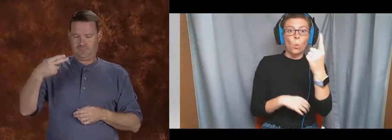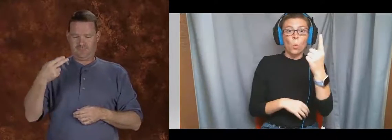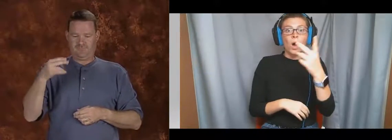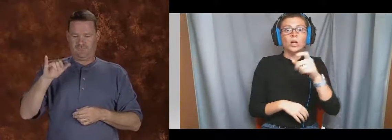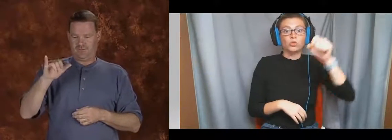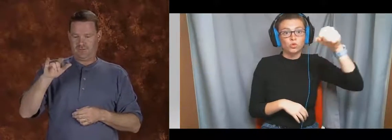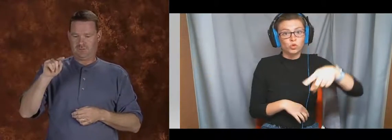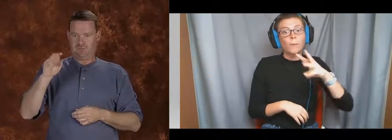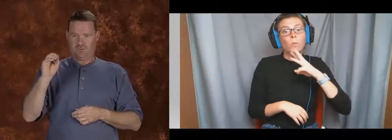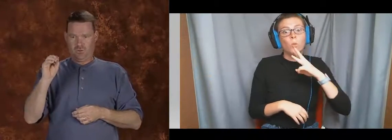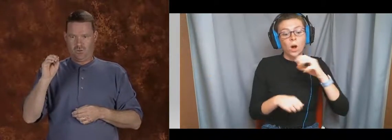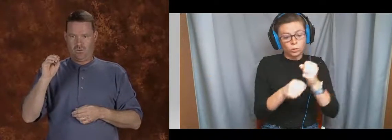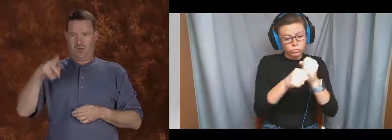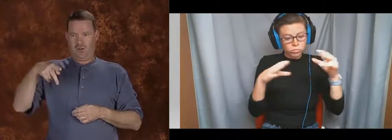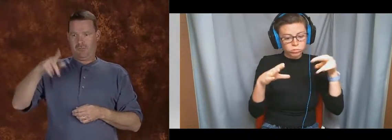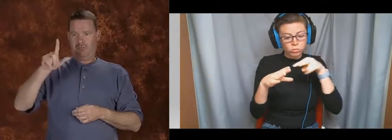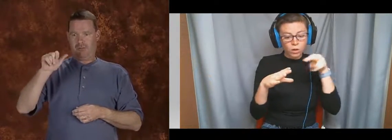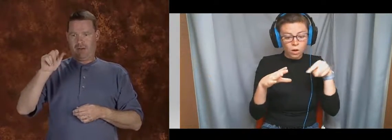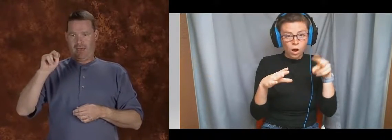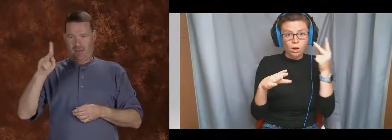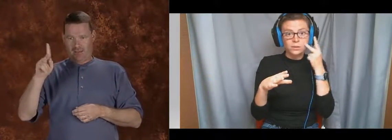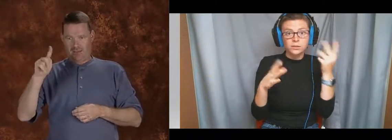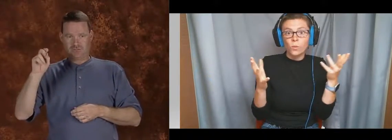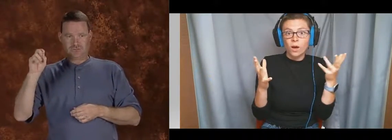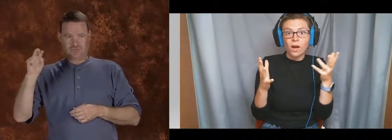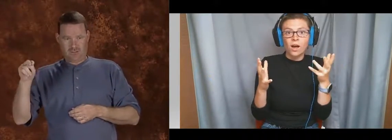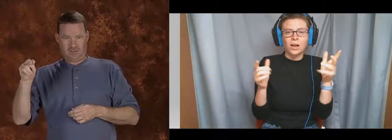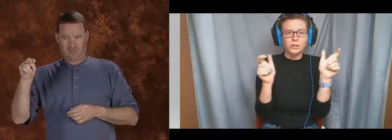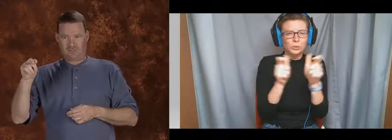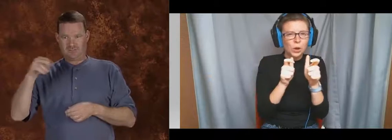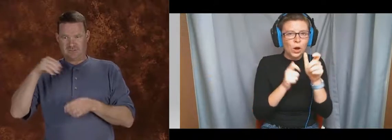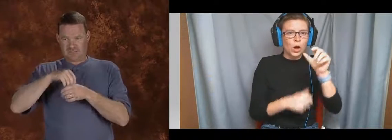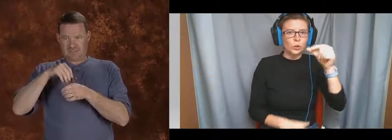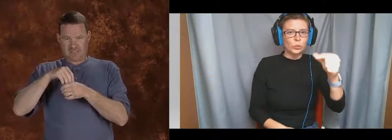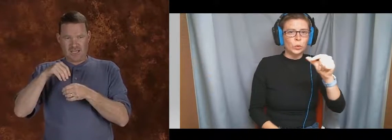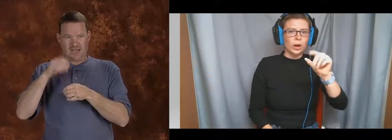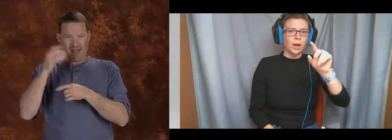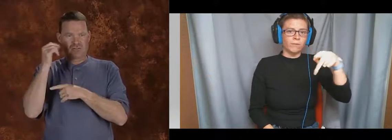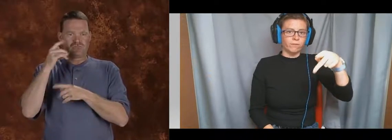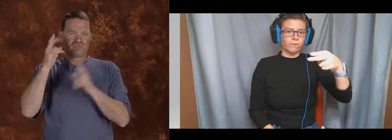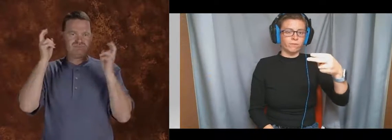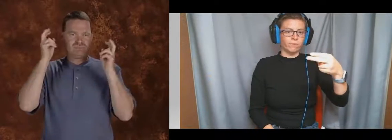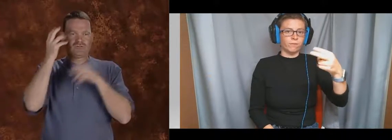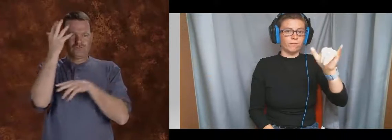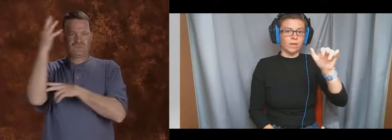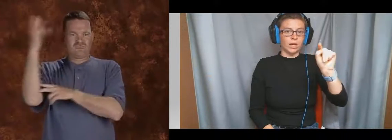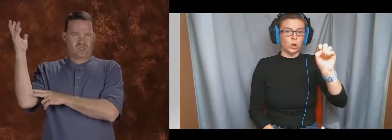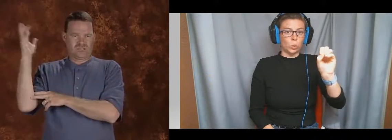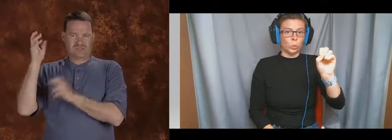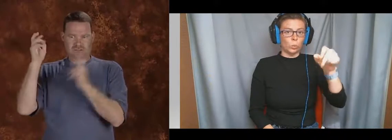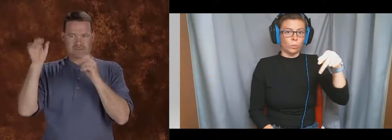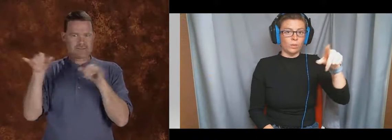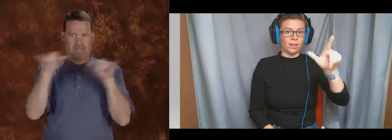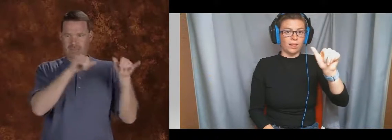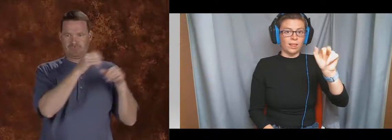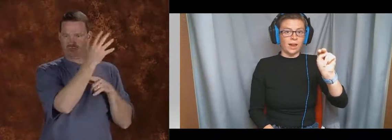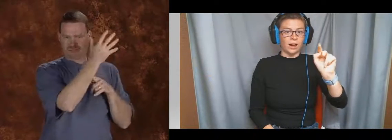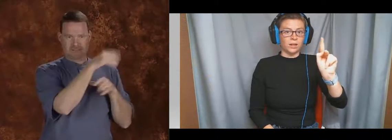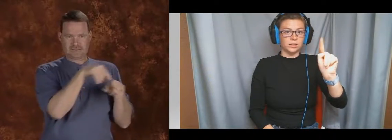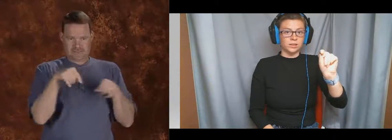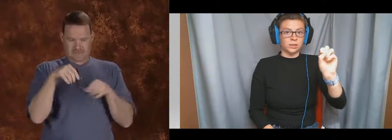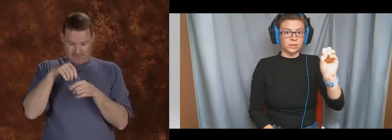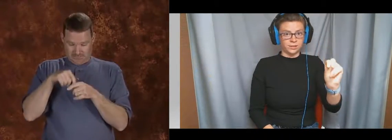see small green phytoplankton. Those plankton have the same process as the trees above the